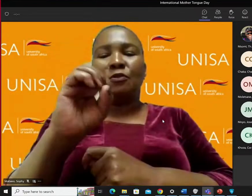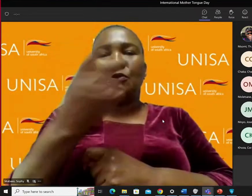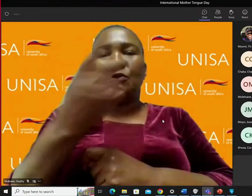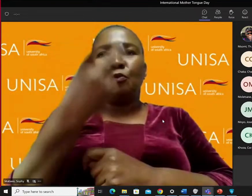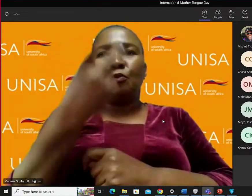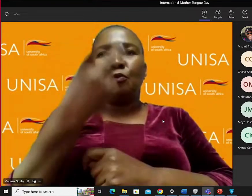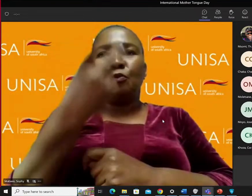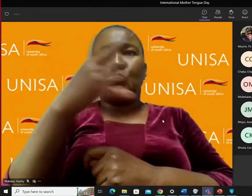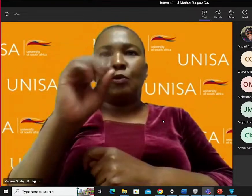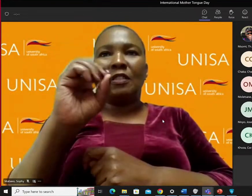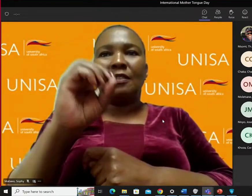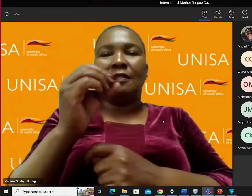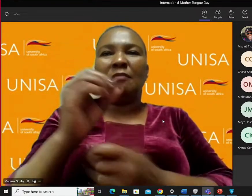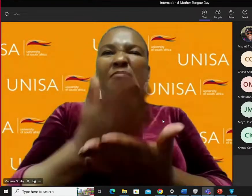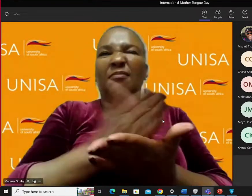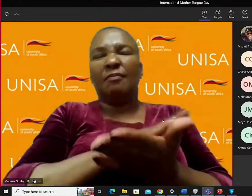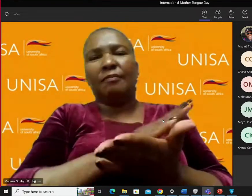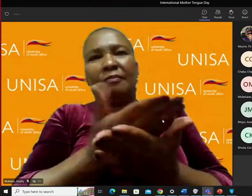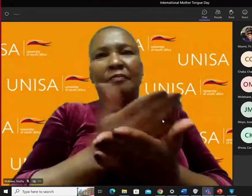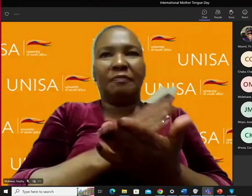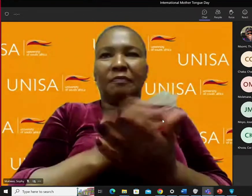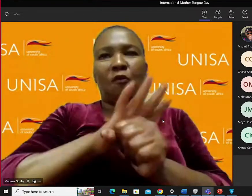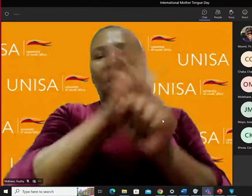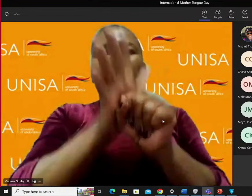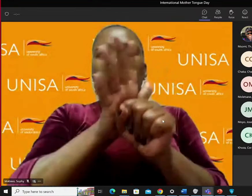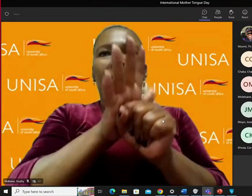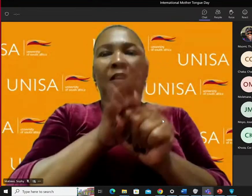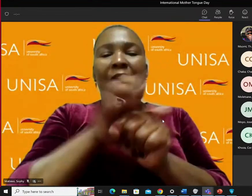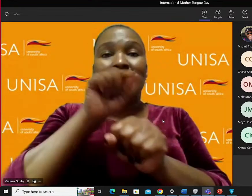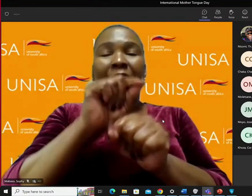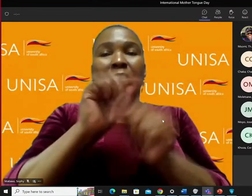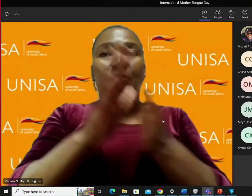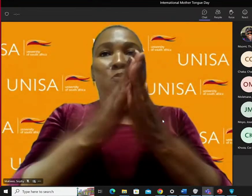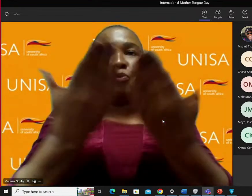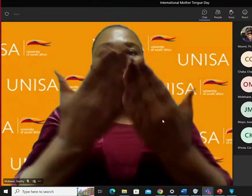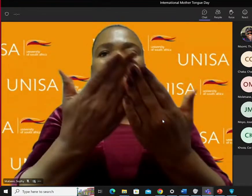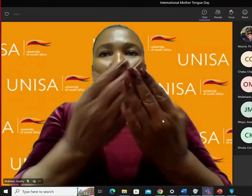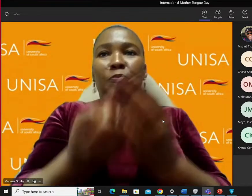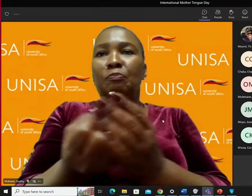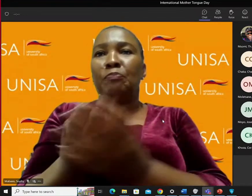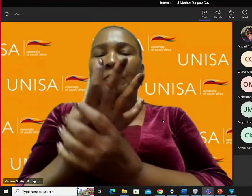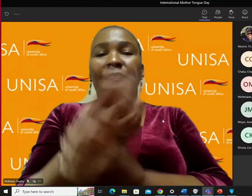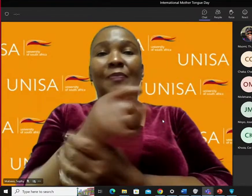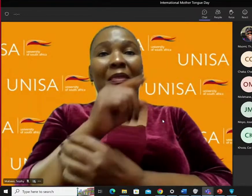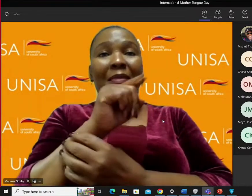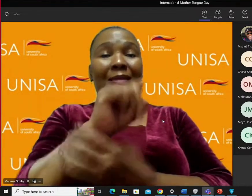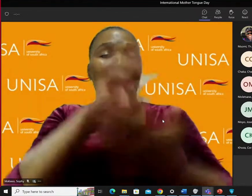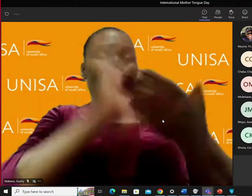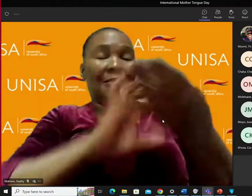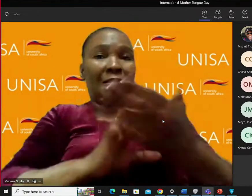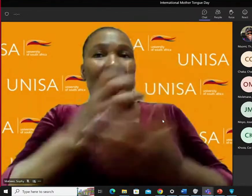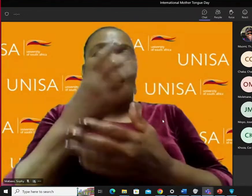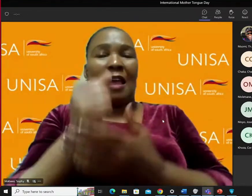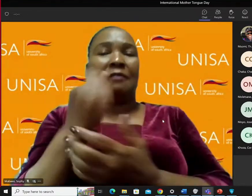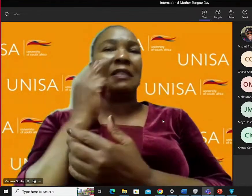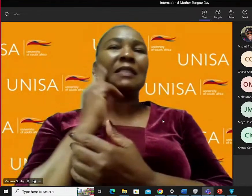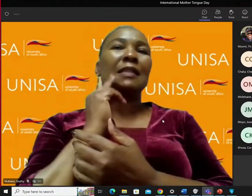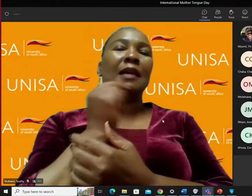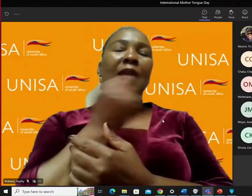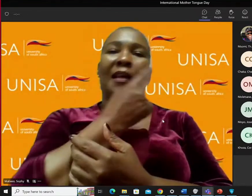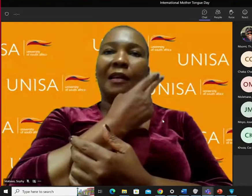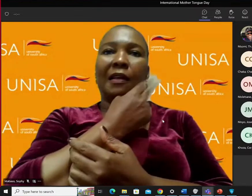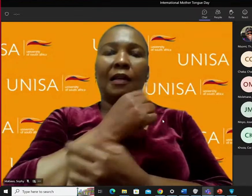of COVID, this book came out. This book is a story about kindness, and